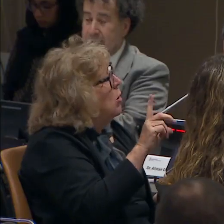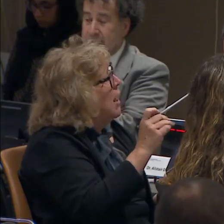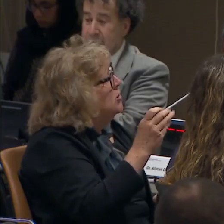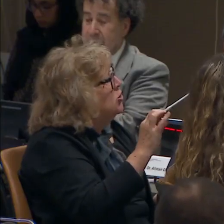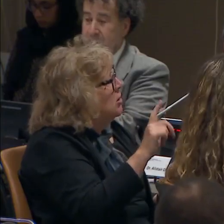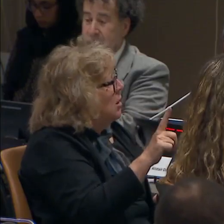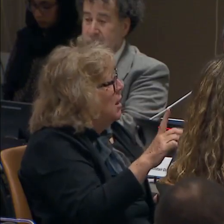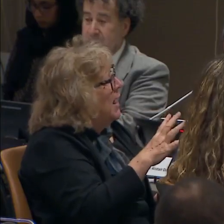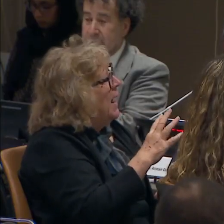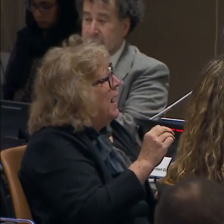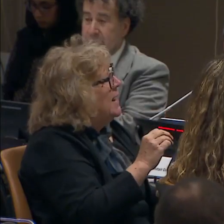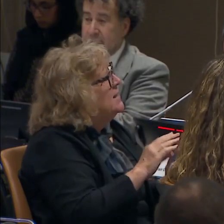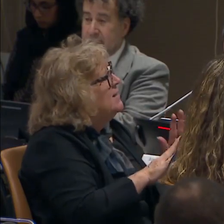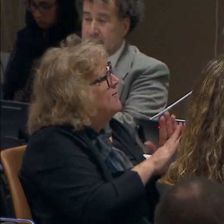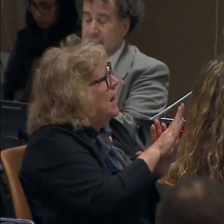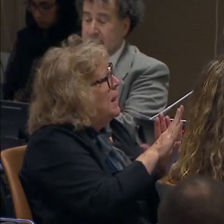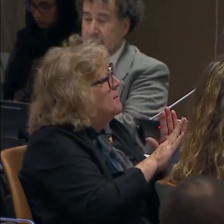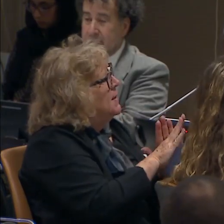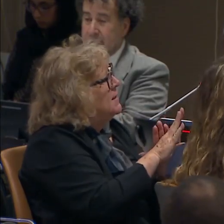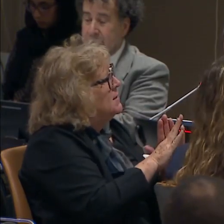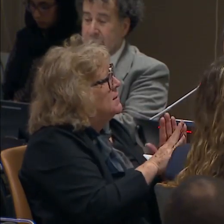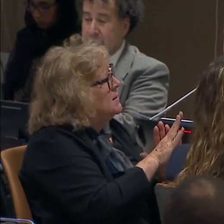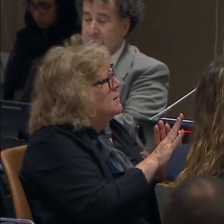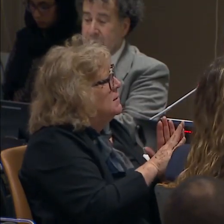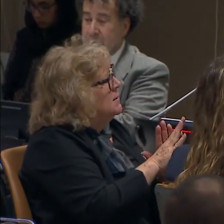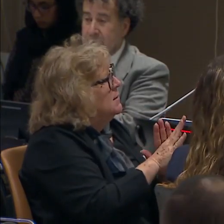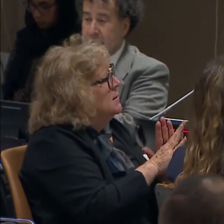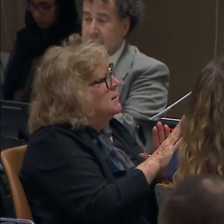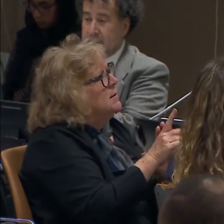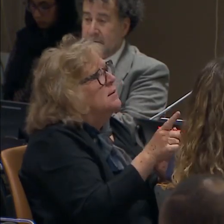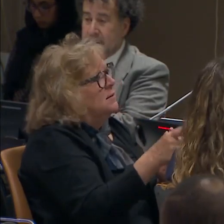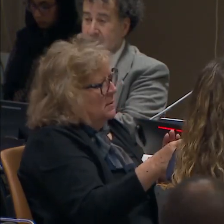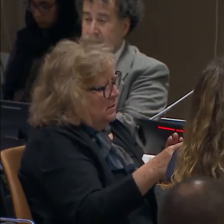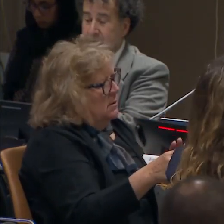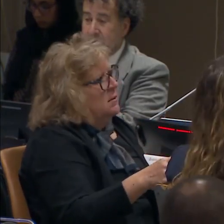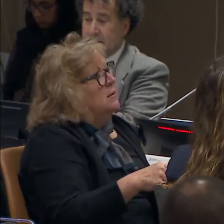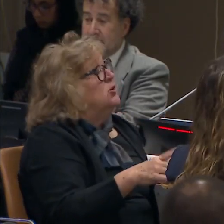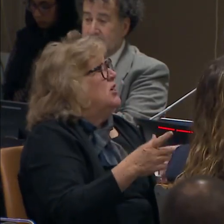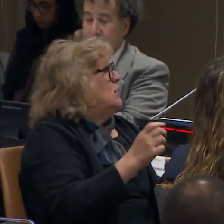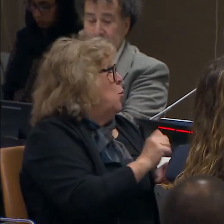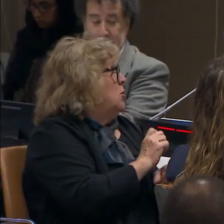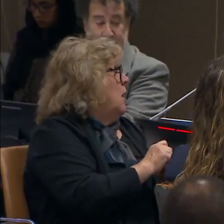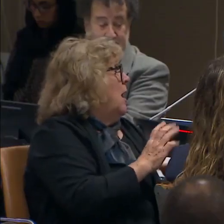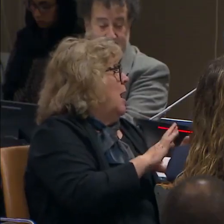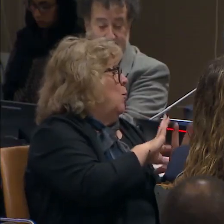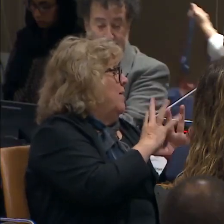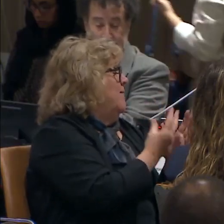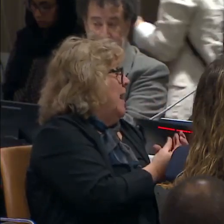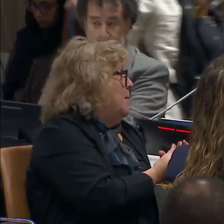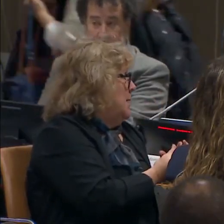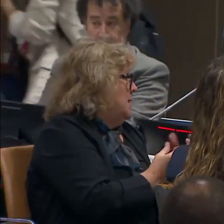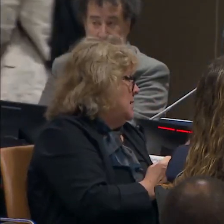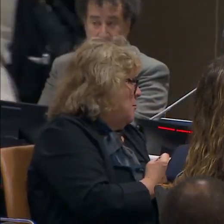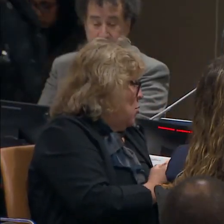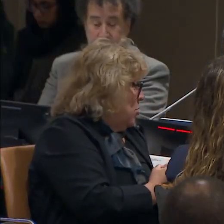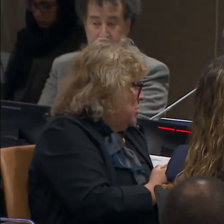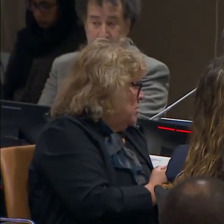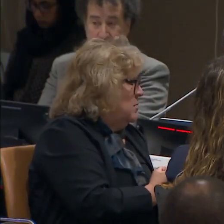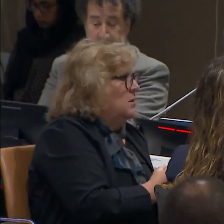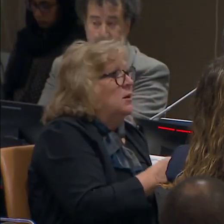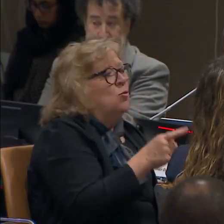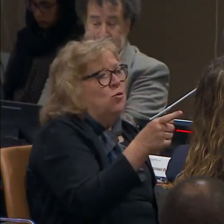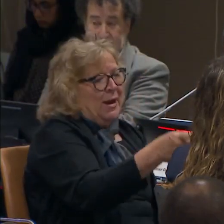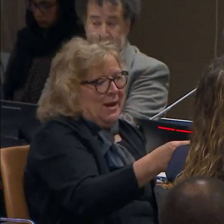she is also committed to family support, has been so throughout her career, and she is currently